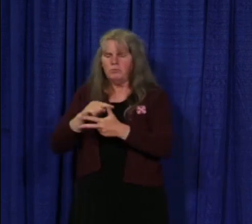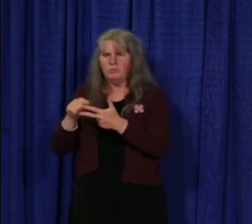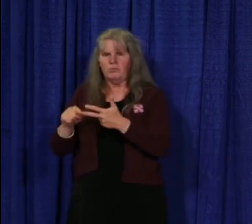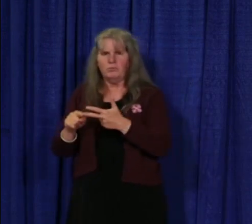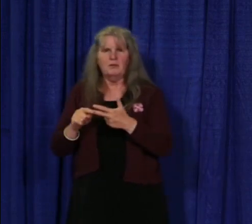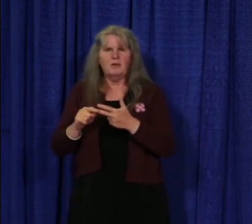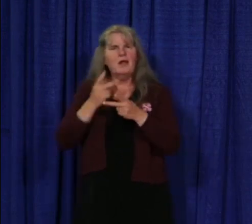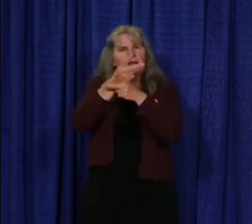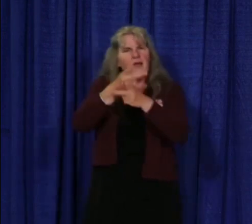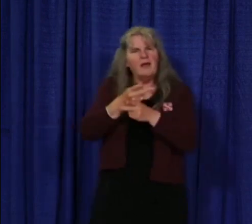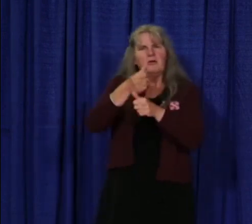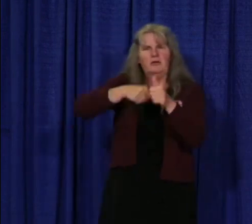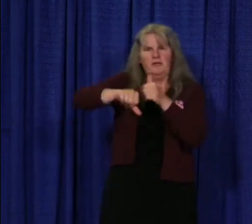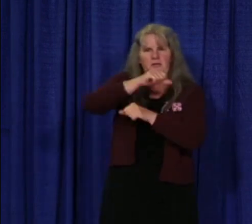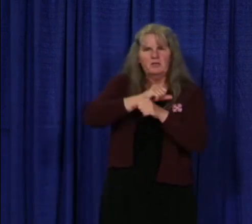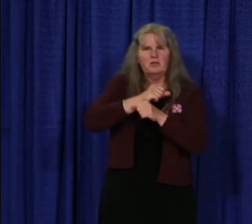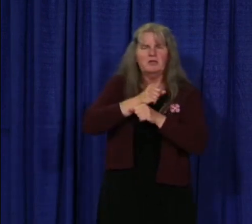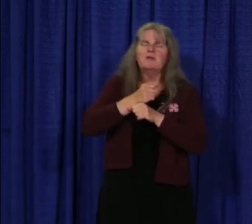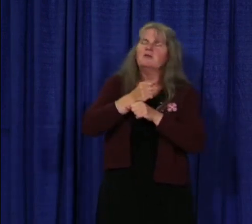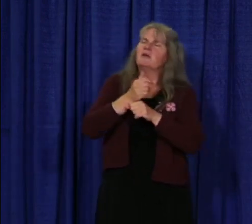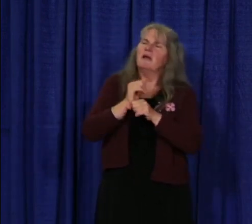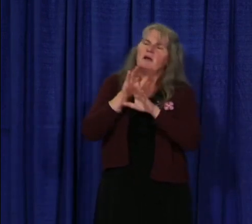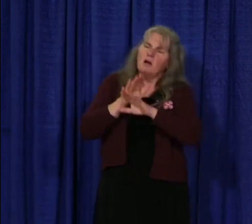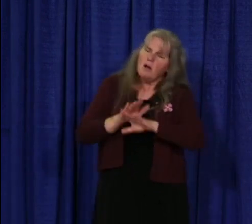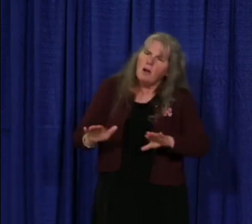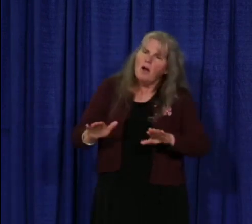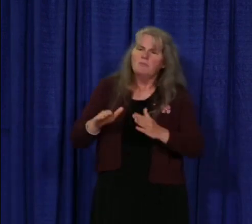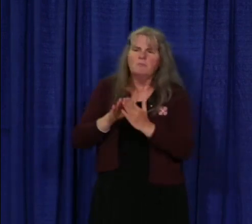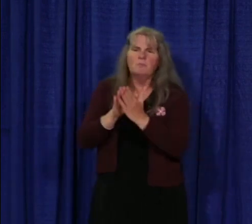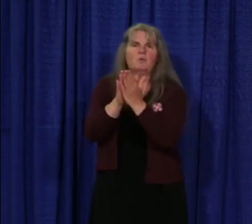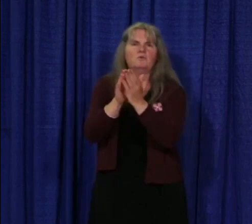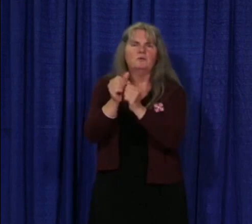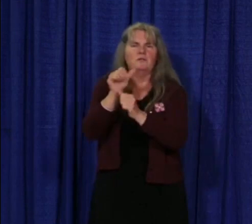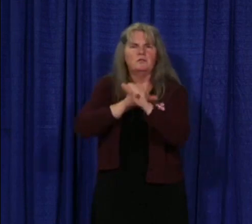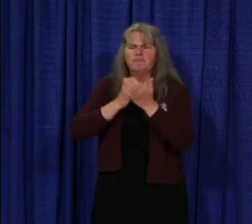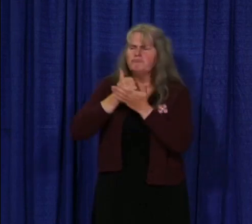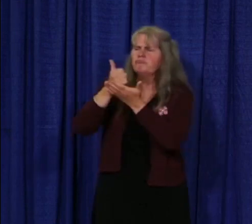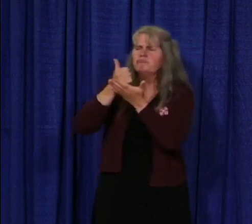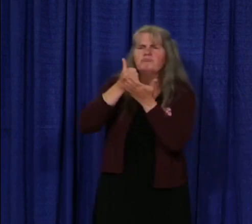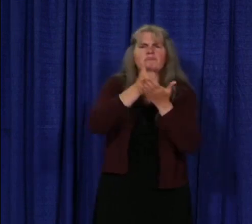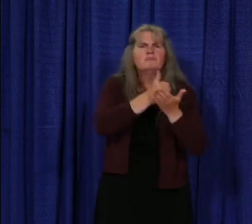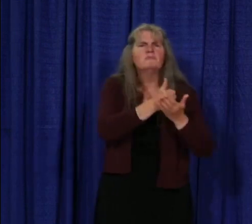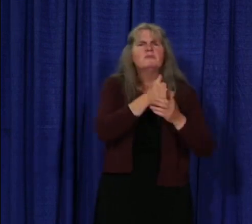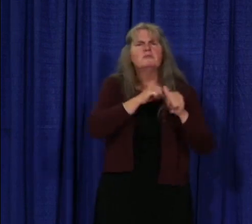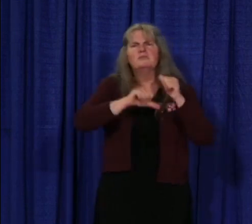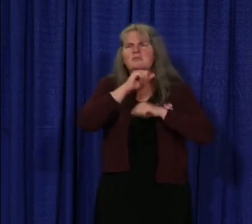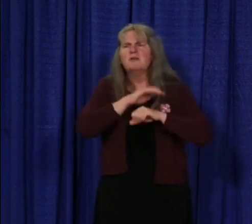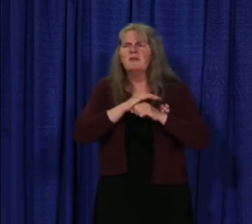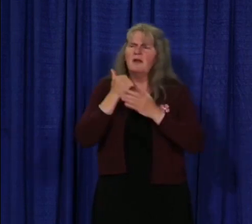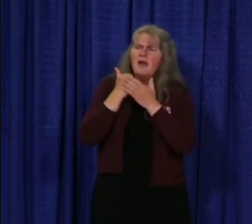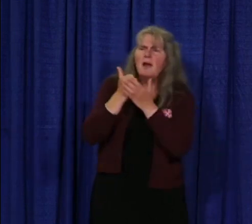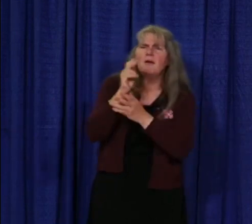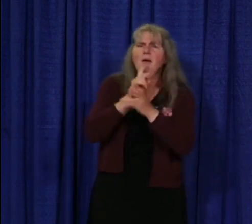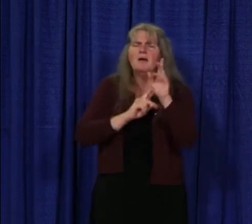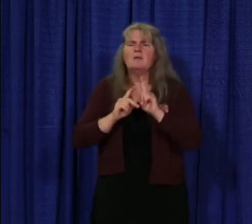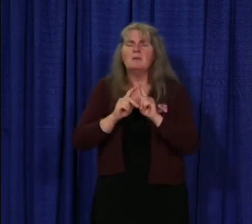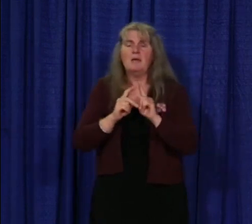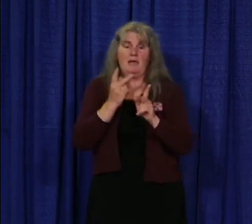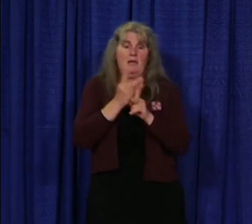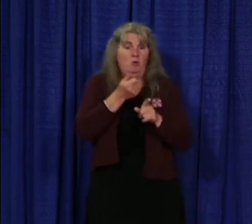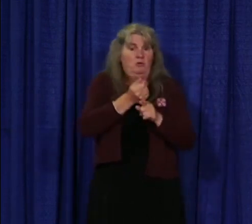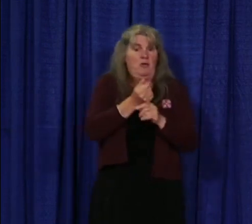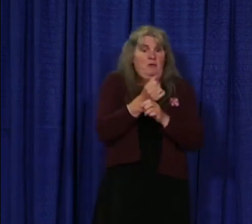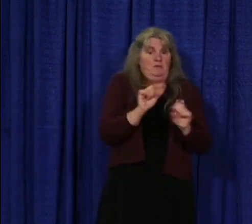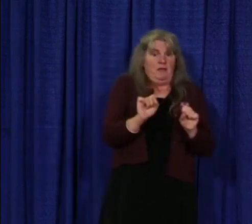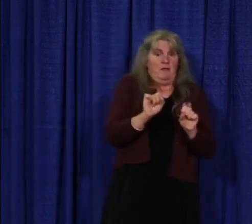each other and look after each other in a calm way. Help each other Help others by keeping yourself safe